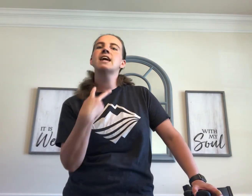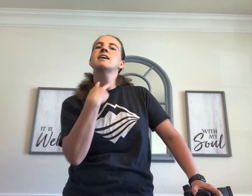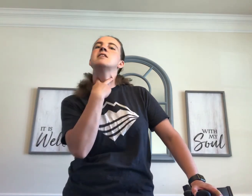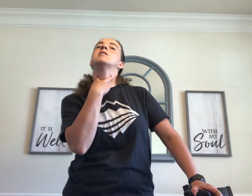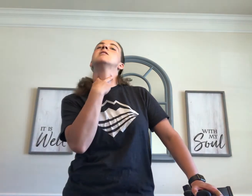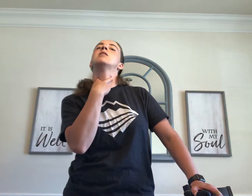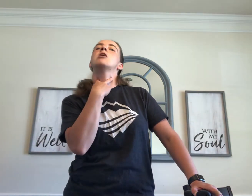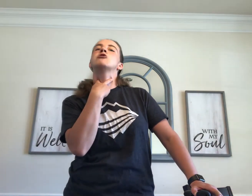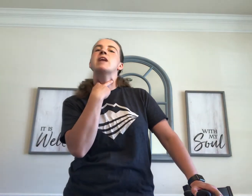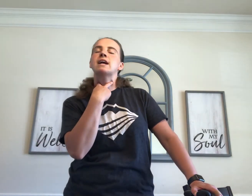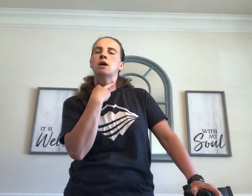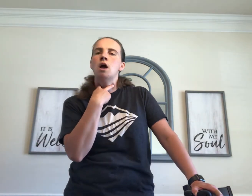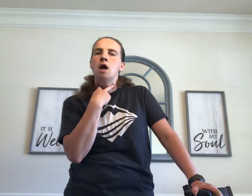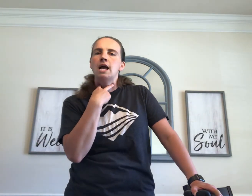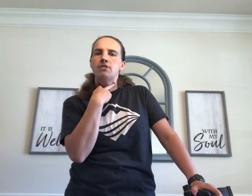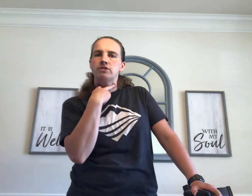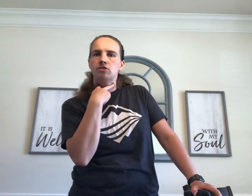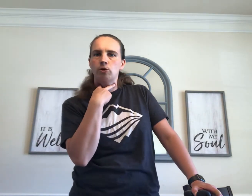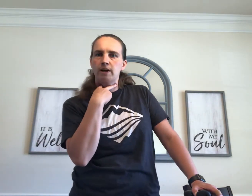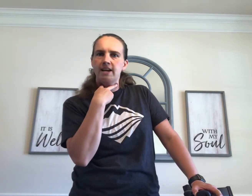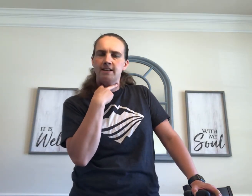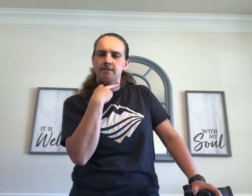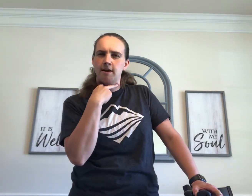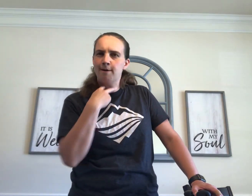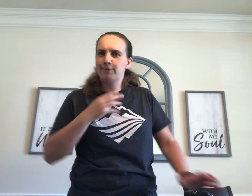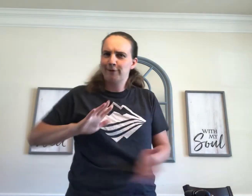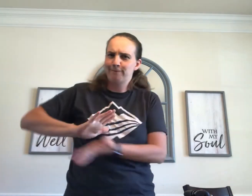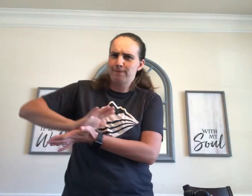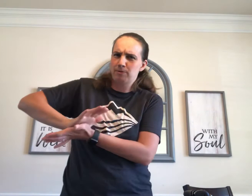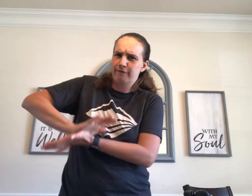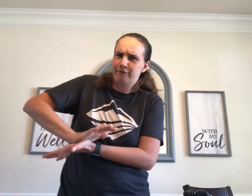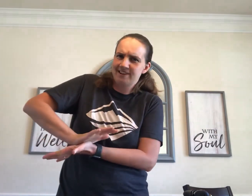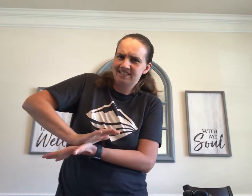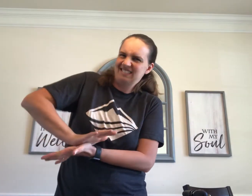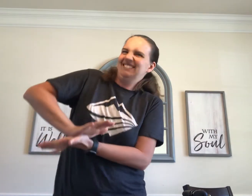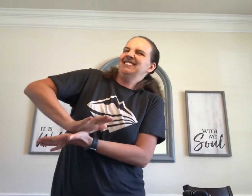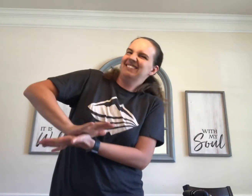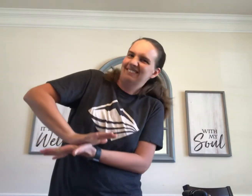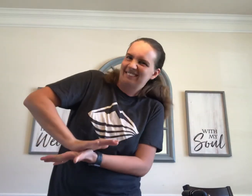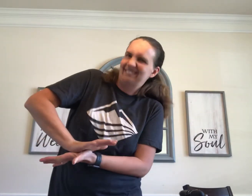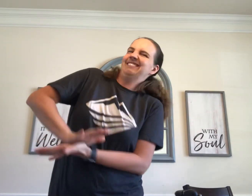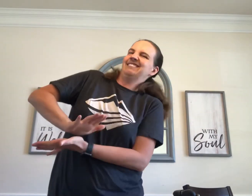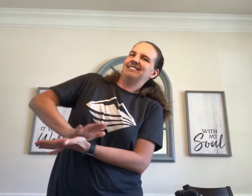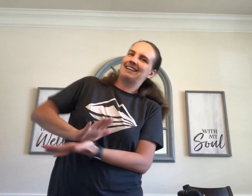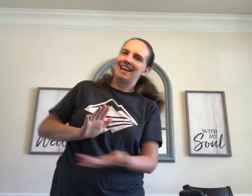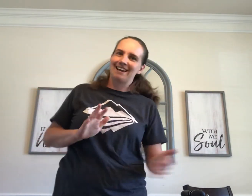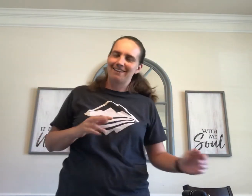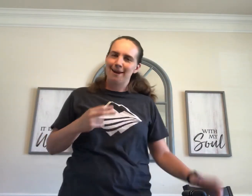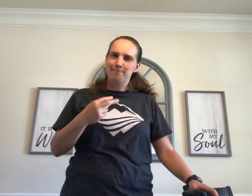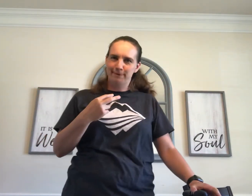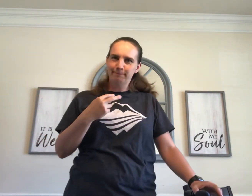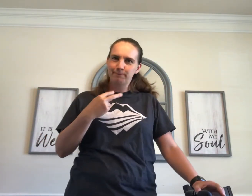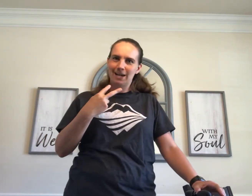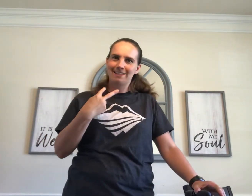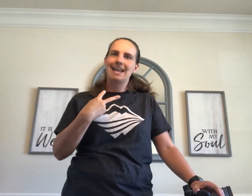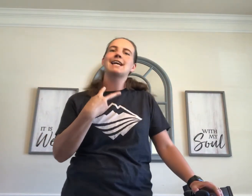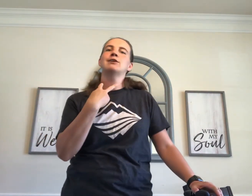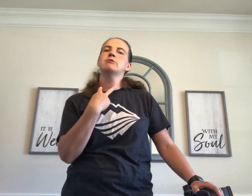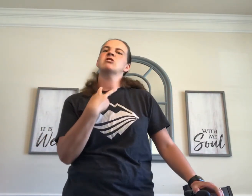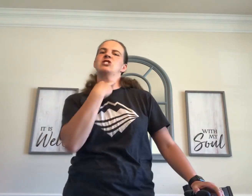hand on your neck. In the story, it's, remember the foot is, they can't get up, okay? They can't get loose, they're